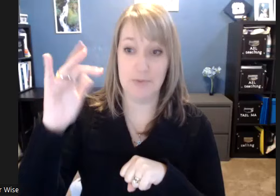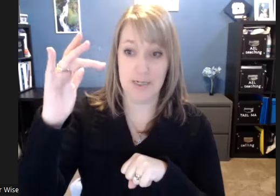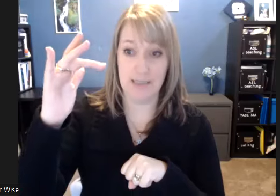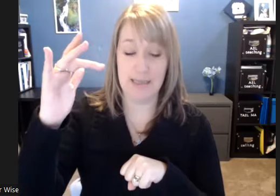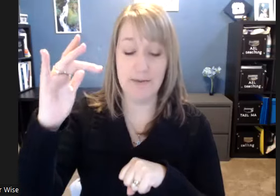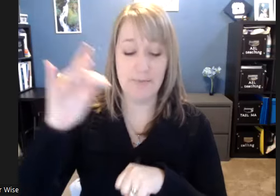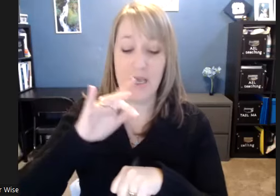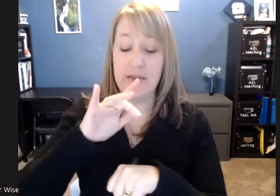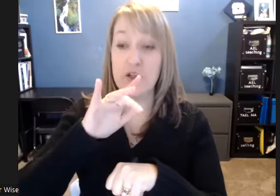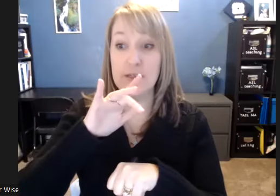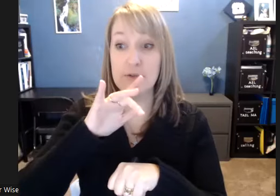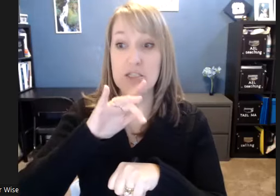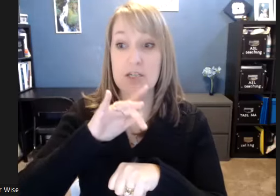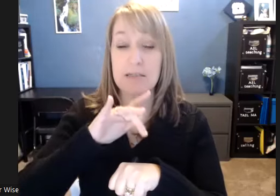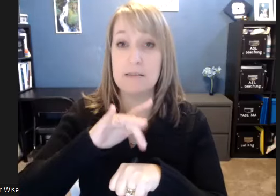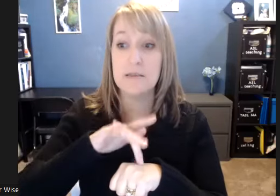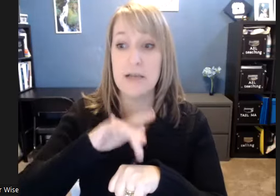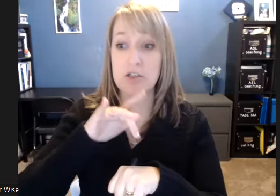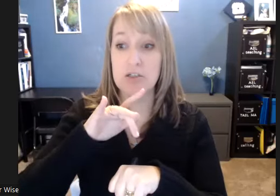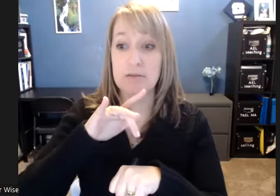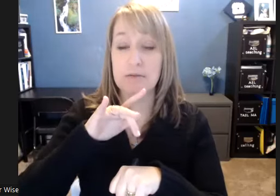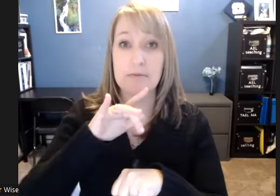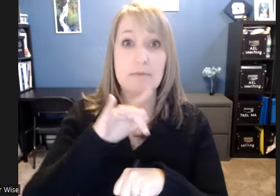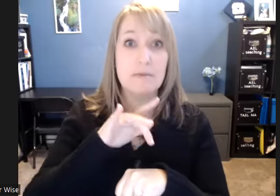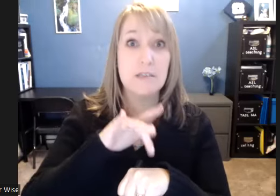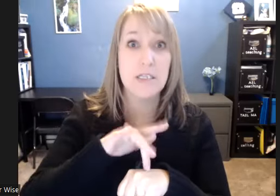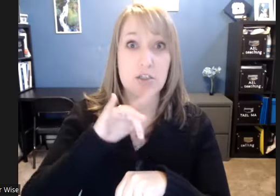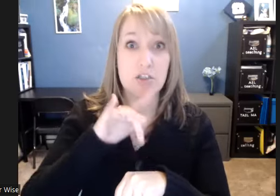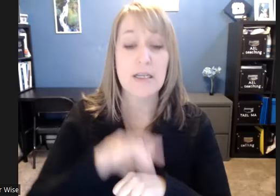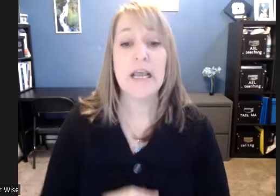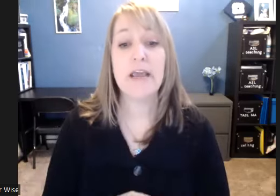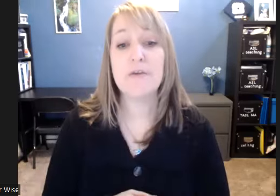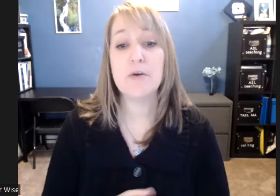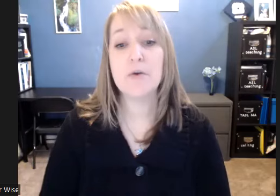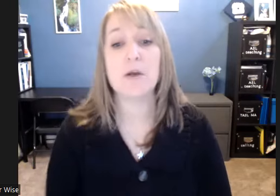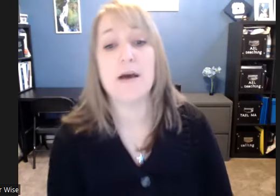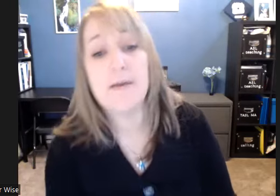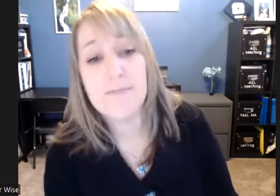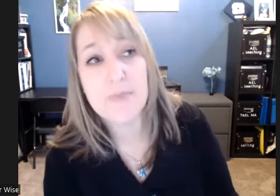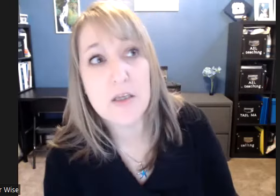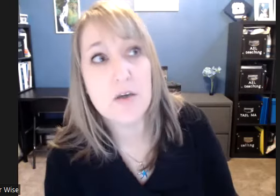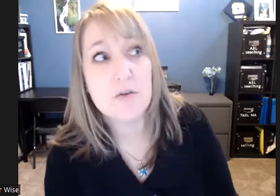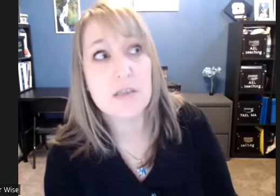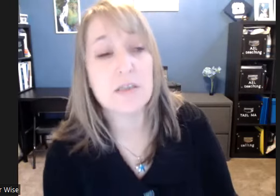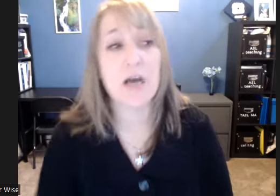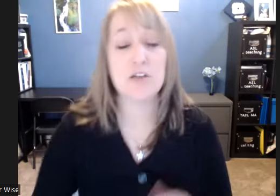right? Like that. And then you literally just touch. Touch. If you use touch